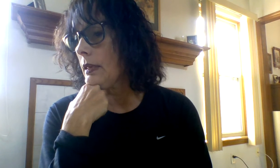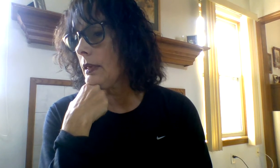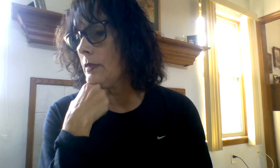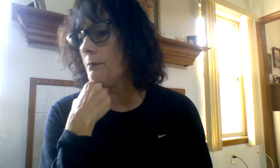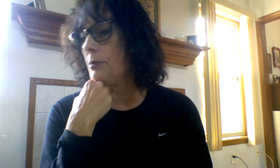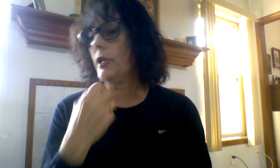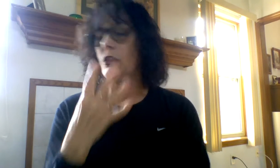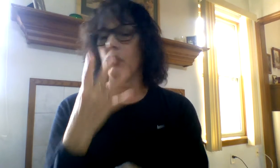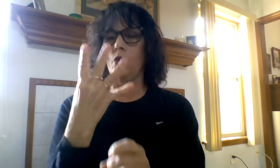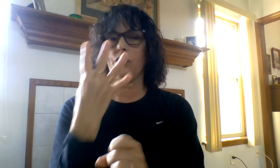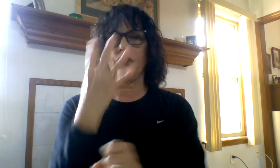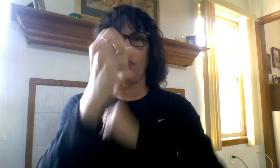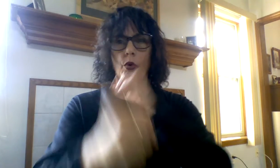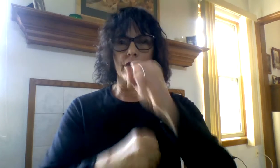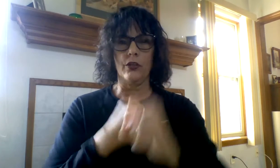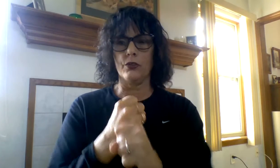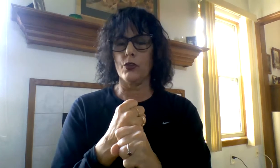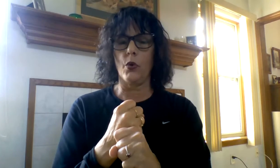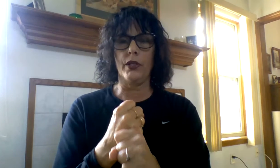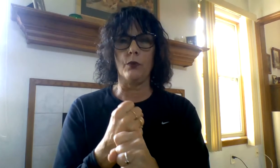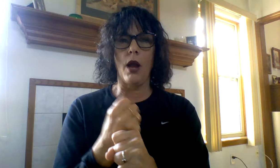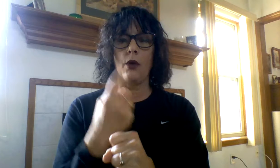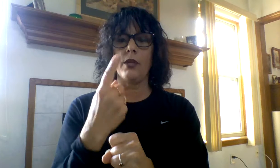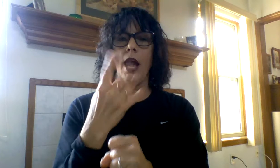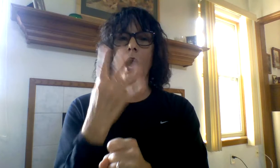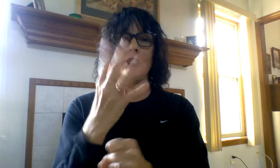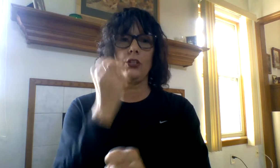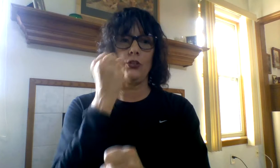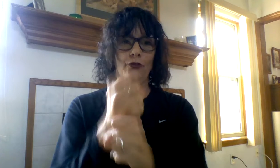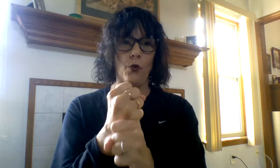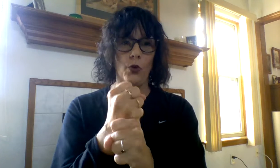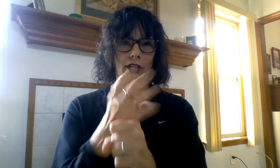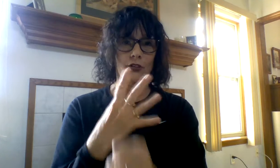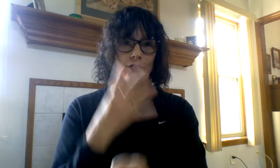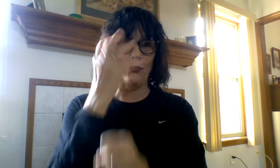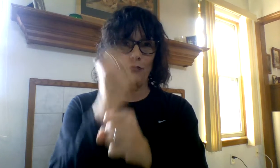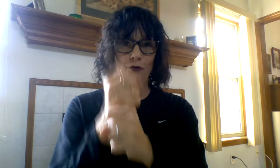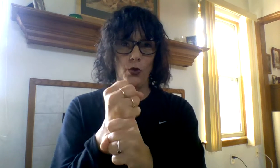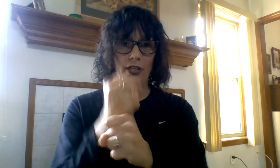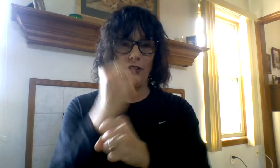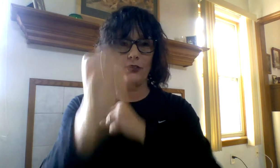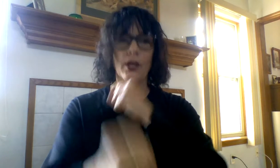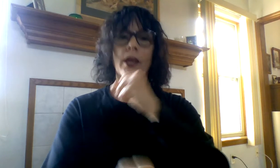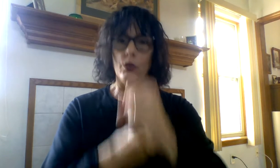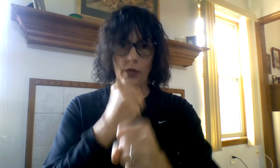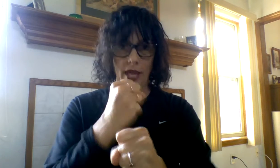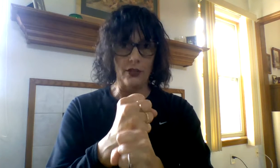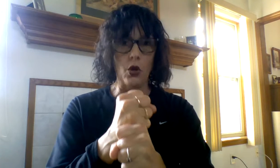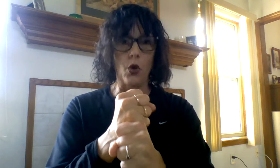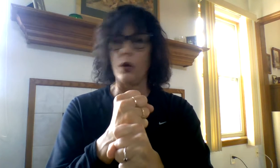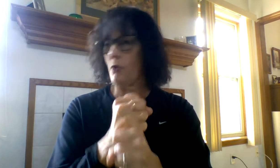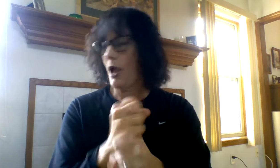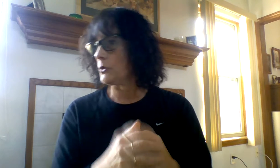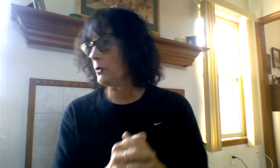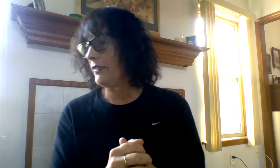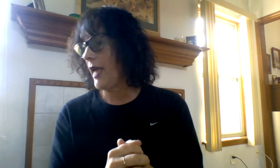In the book it shows 4 years going around. I just do 4 years. 4 years. You can go around with